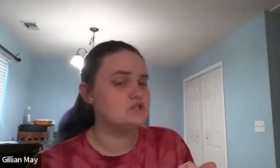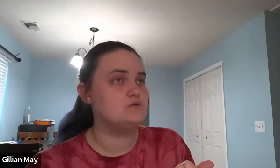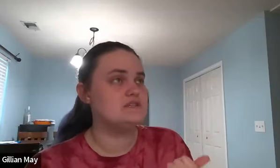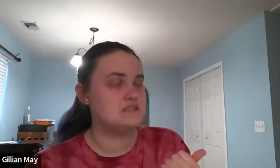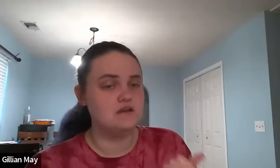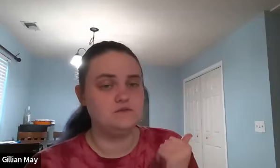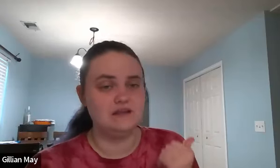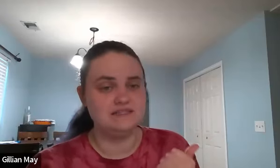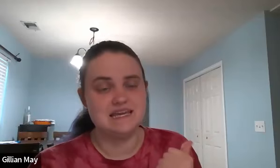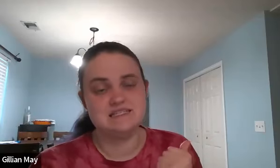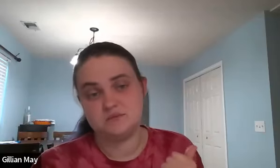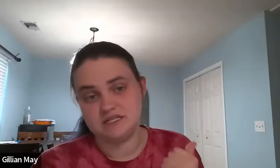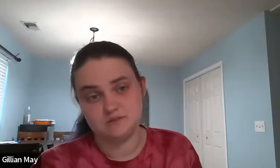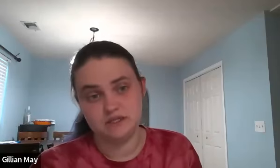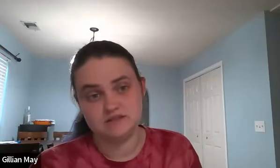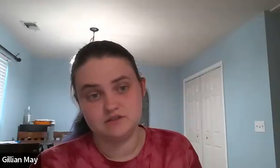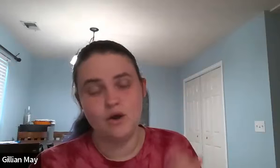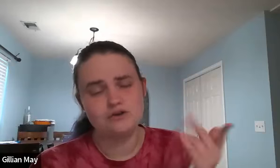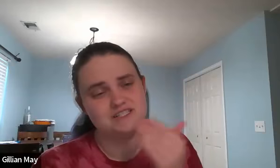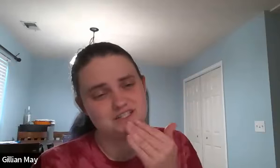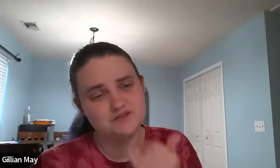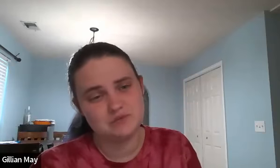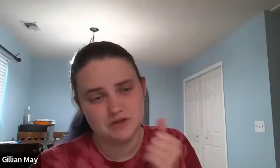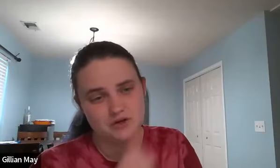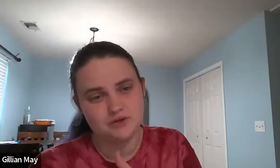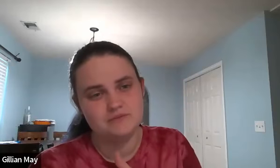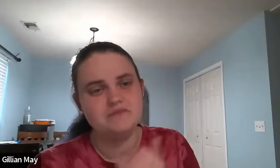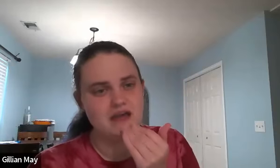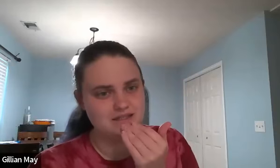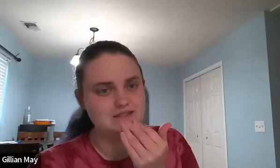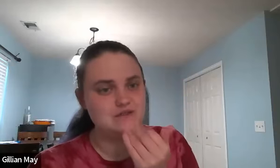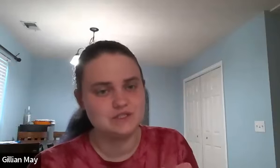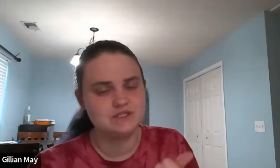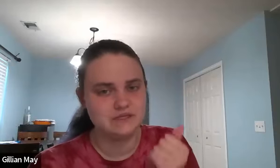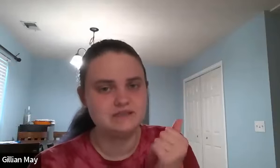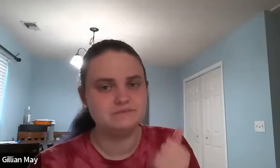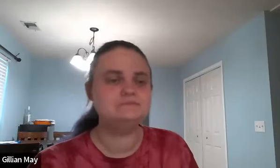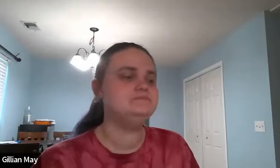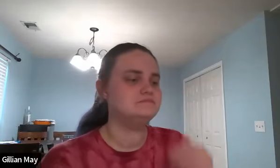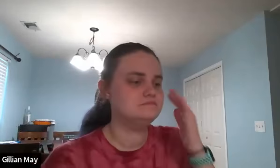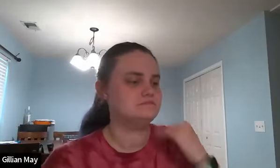also the sign for like saying someone is sweet. So, oh, she's such a sweet girl. That sweet.